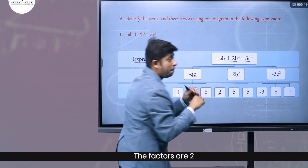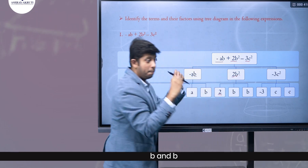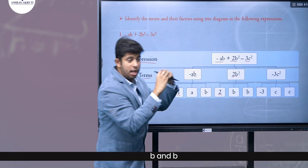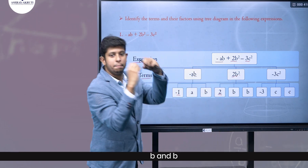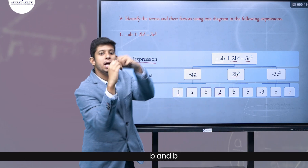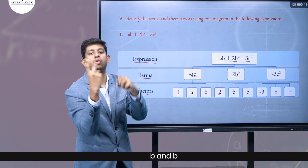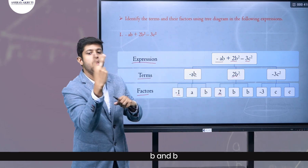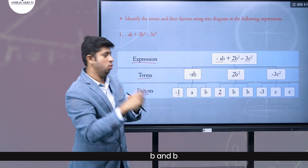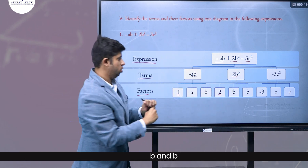B and B.